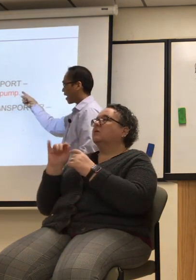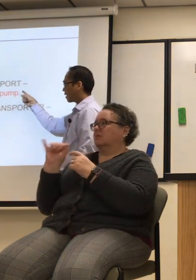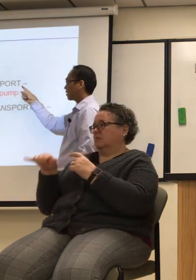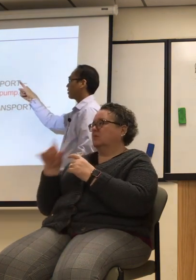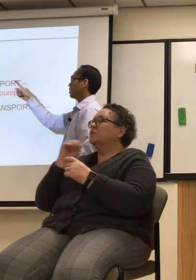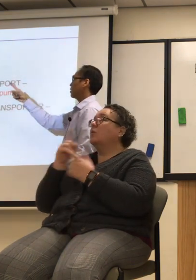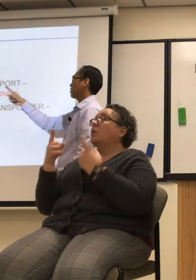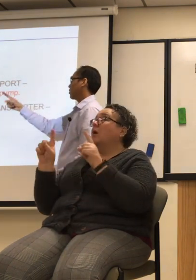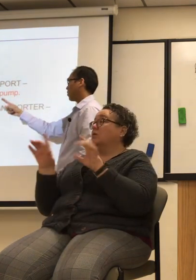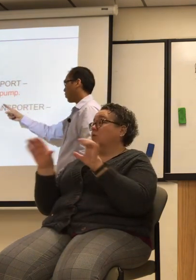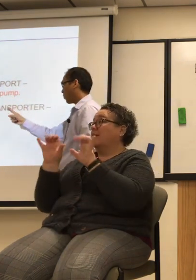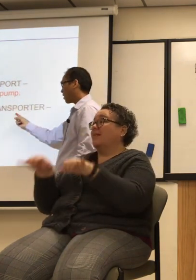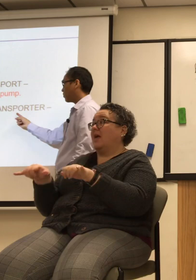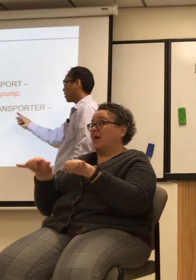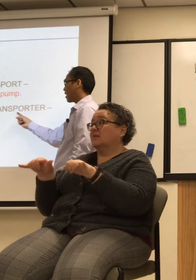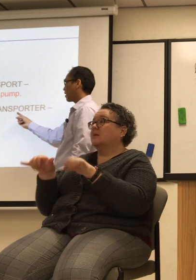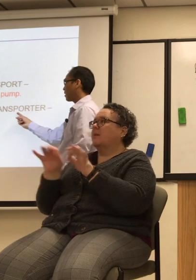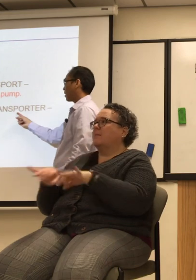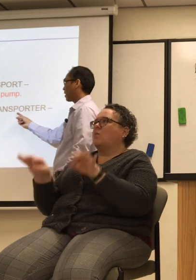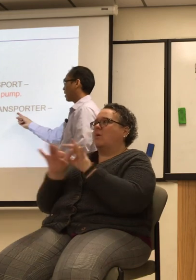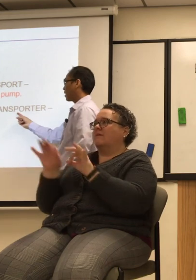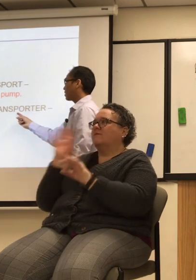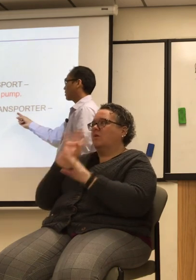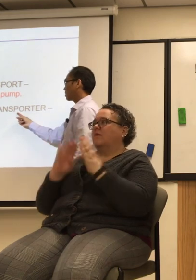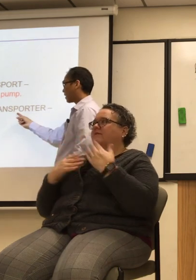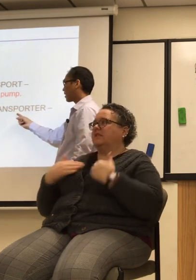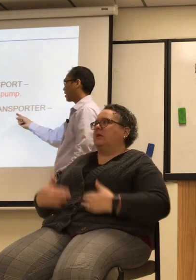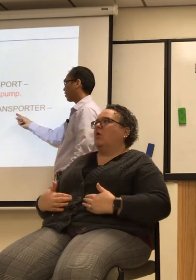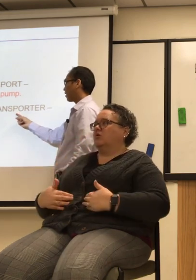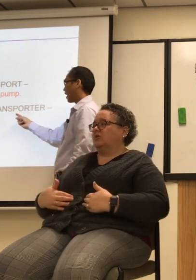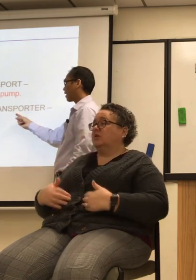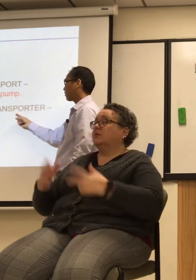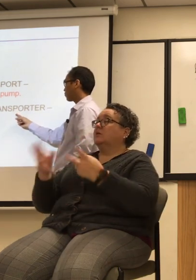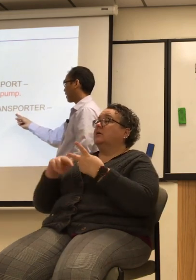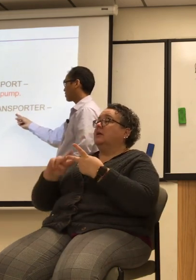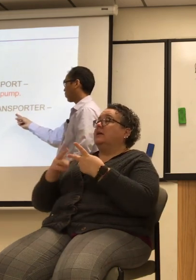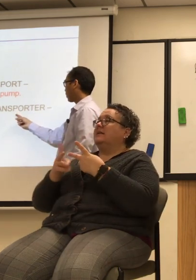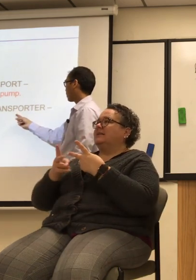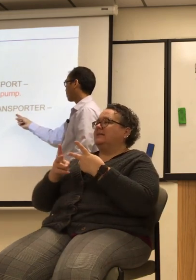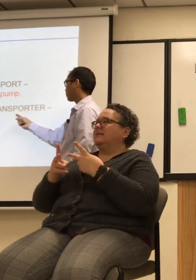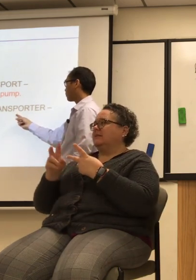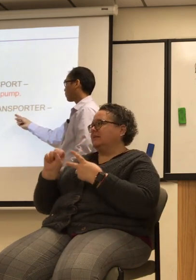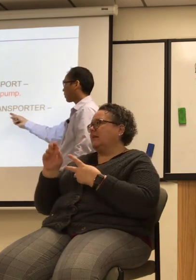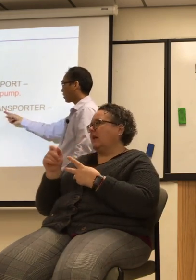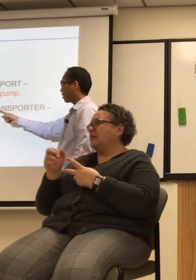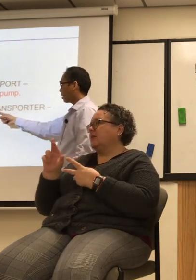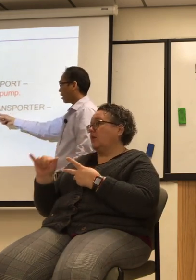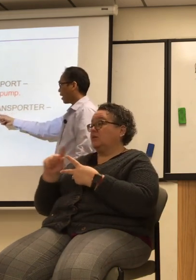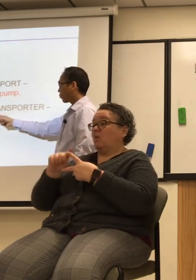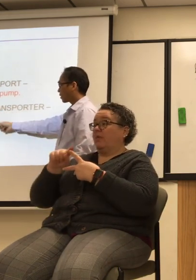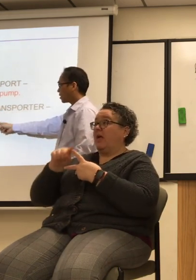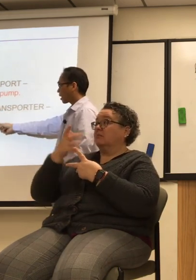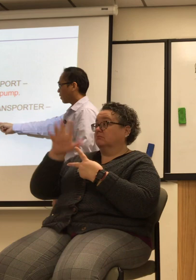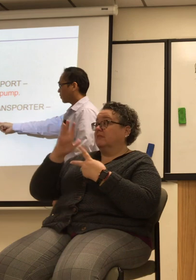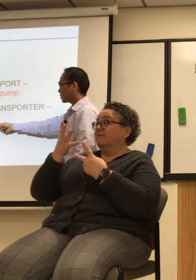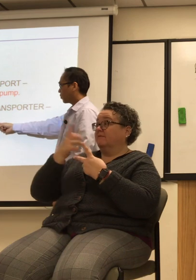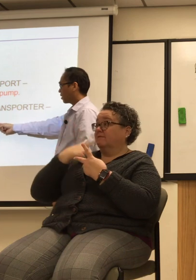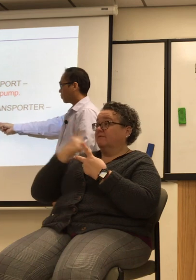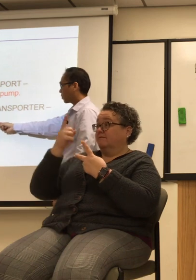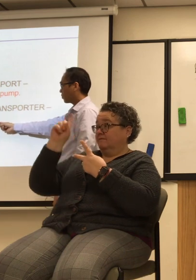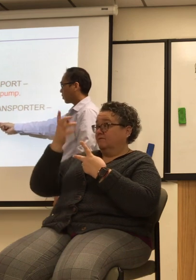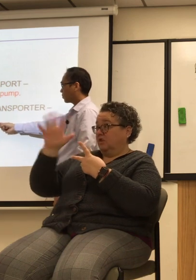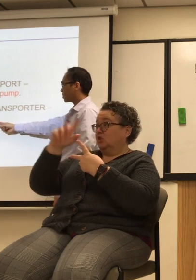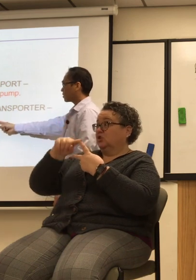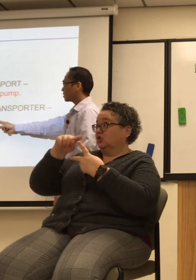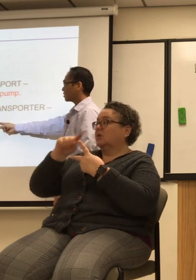accomplish that, then you get secondary active transport. And we're going to talk about the